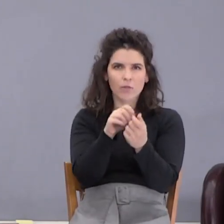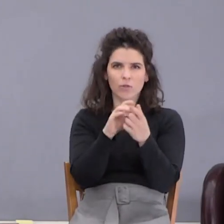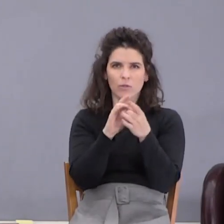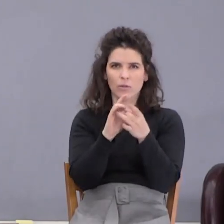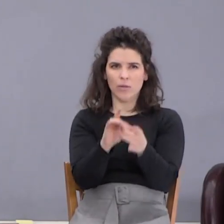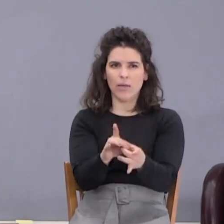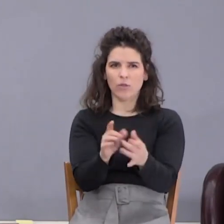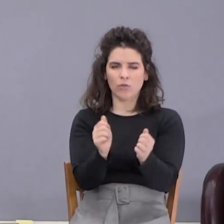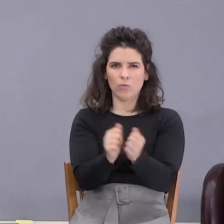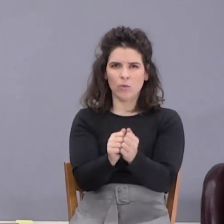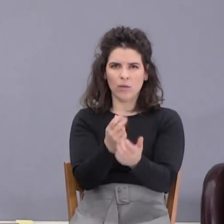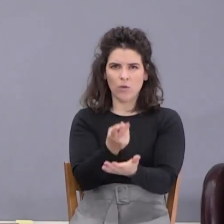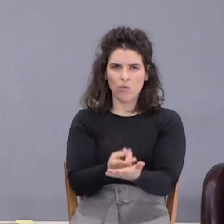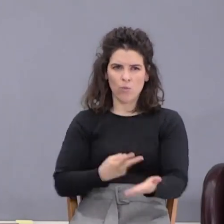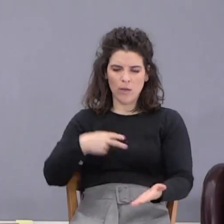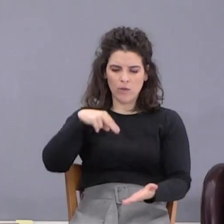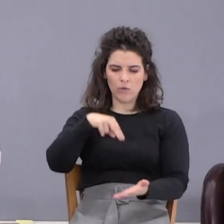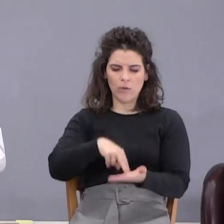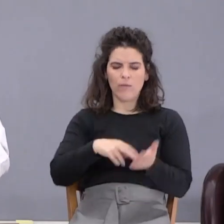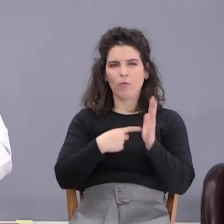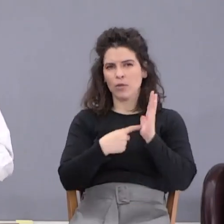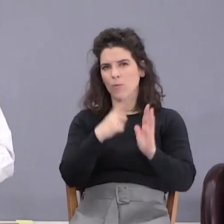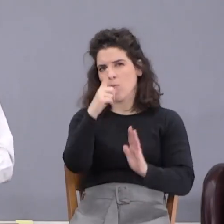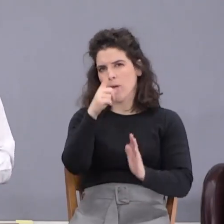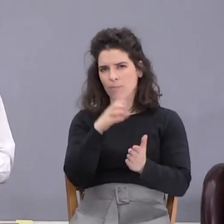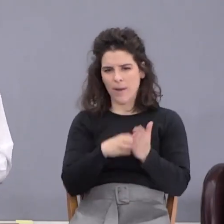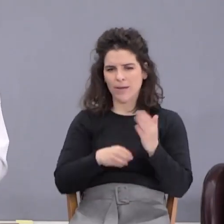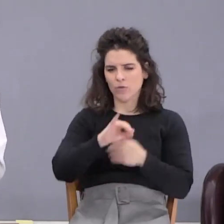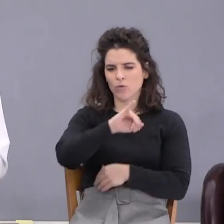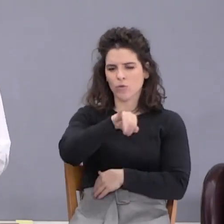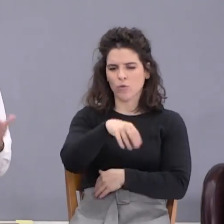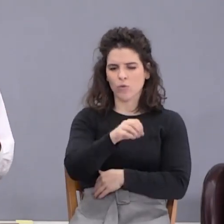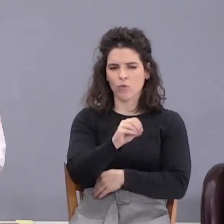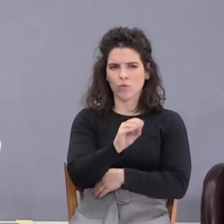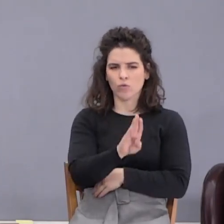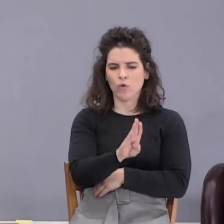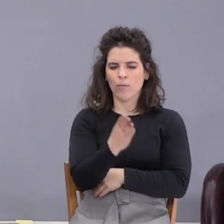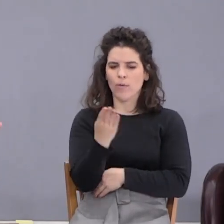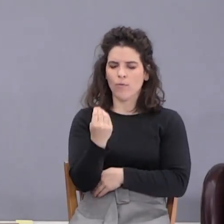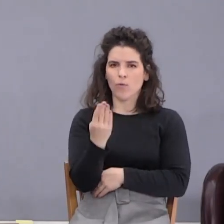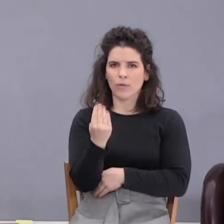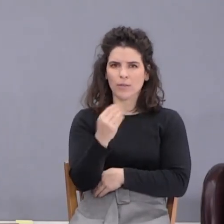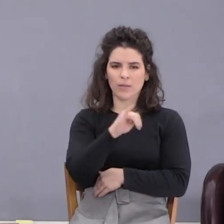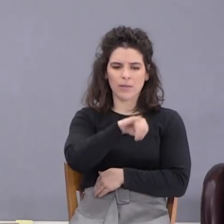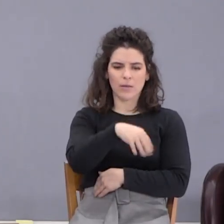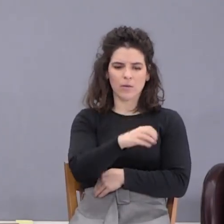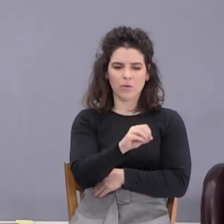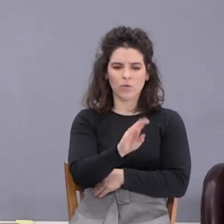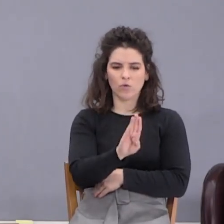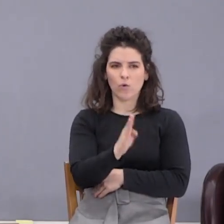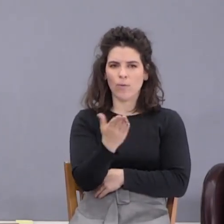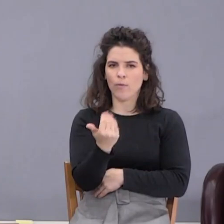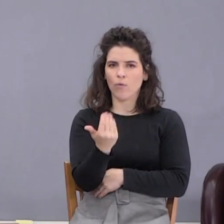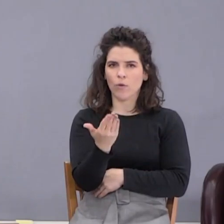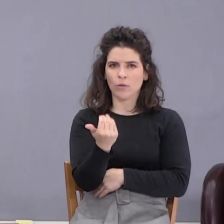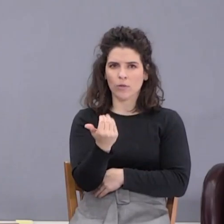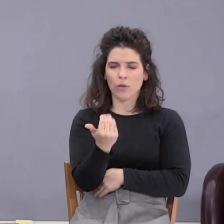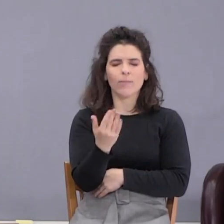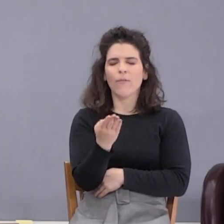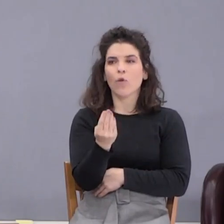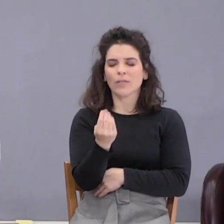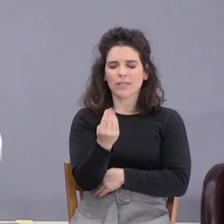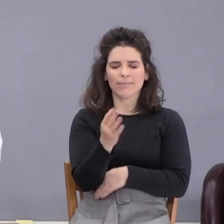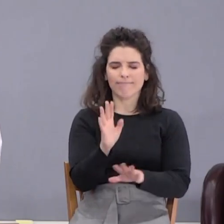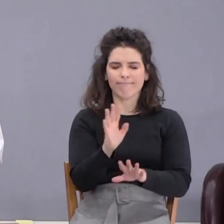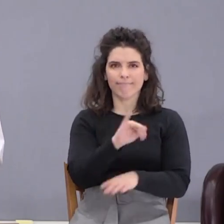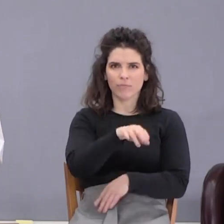to resurrection. For example, this is just one passage, Job chapter 14. This is a beautiful passage for me anyway. Job chapter